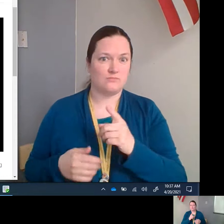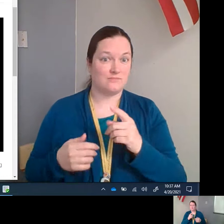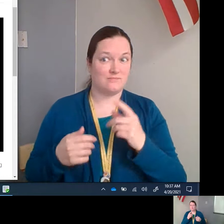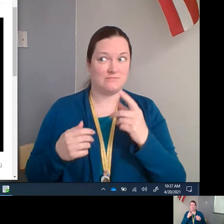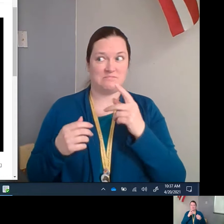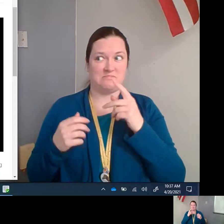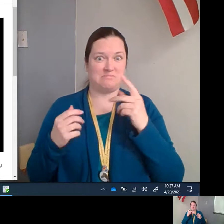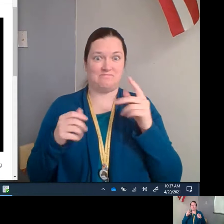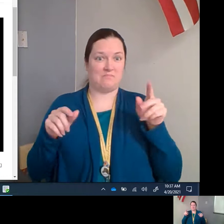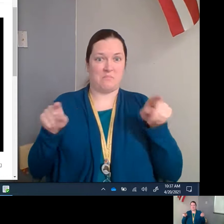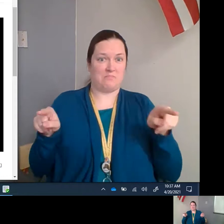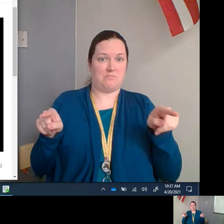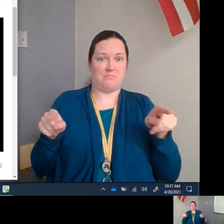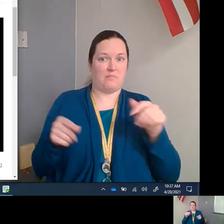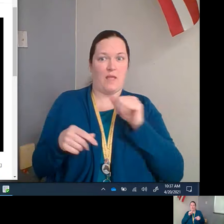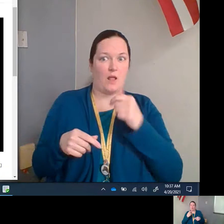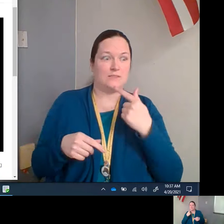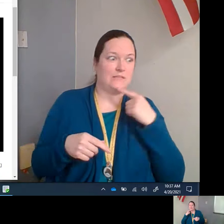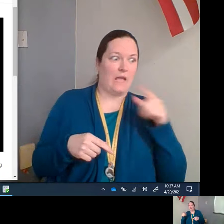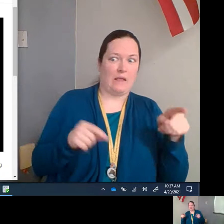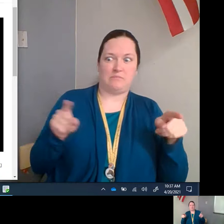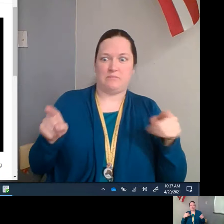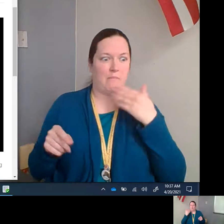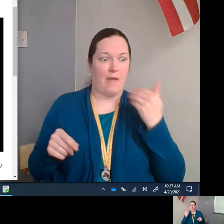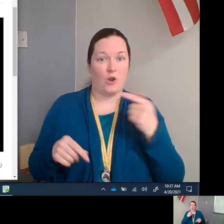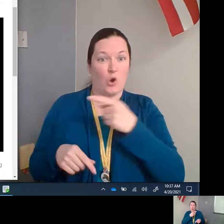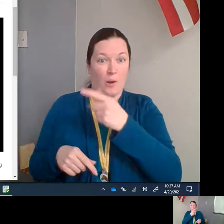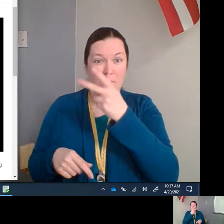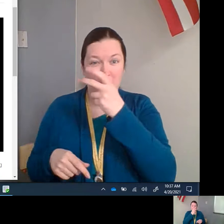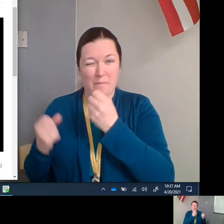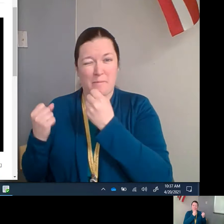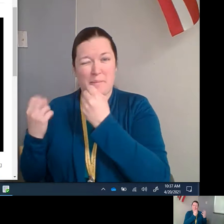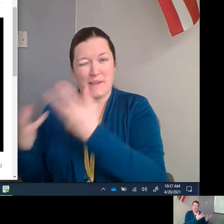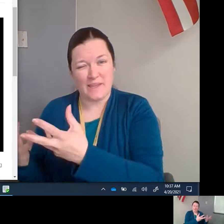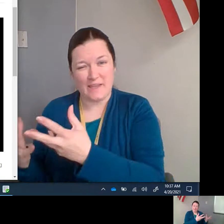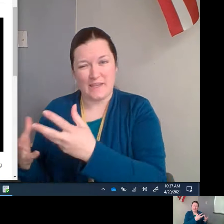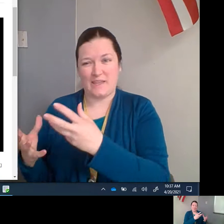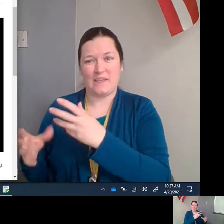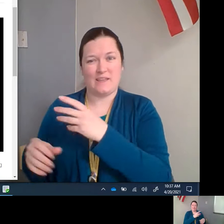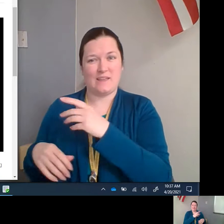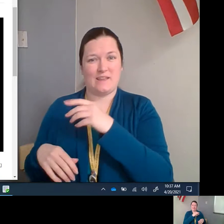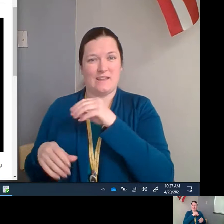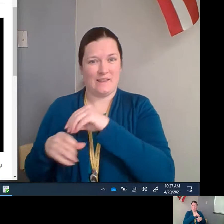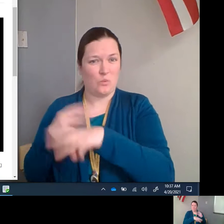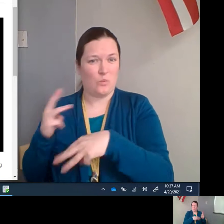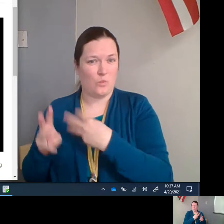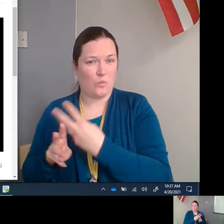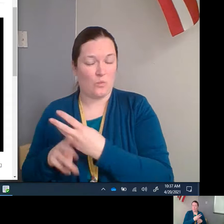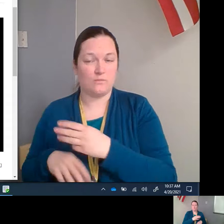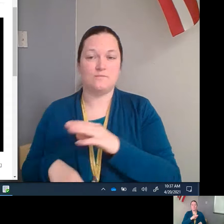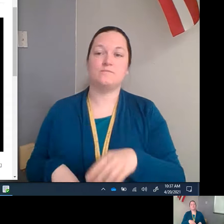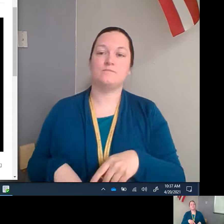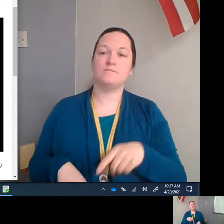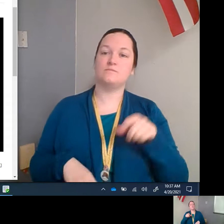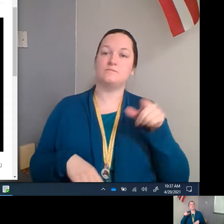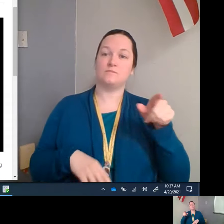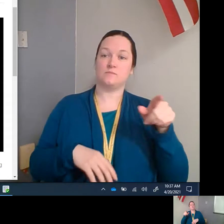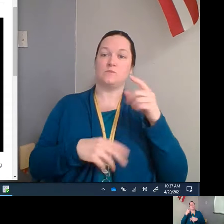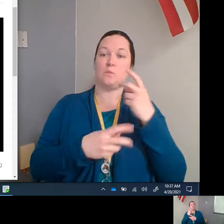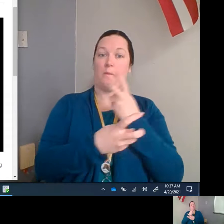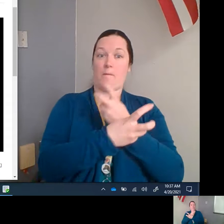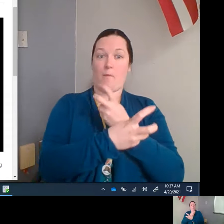the world. In fact, beetles rule the world. But know that there are two different types. If we're talking about endoskeletons, though, it's built on a bone.